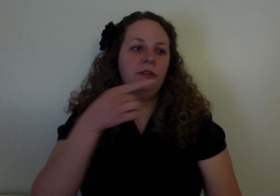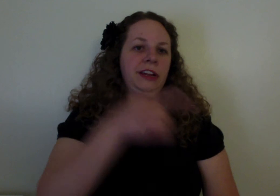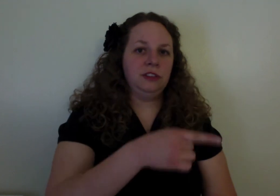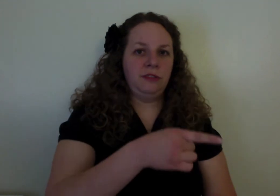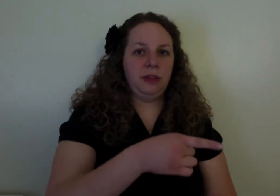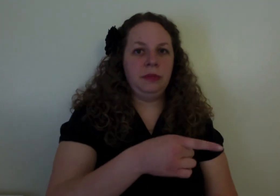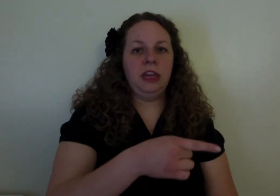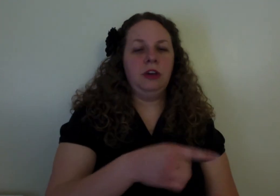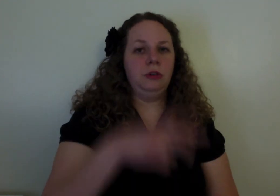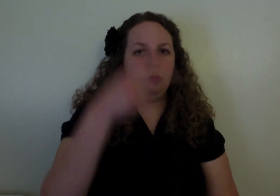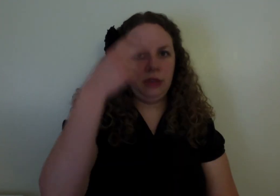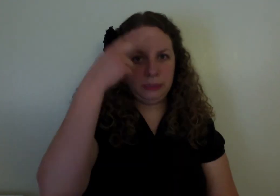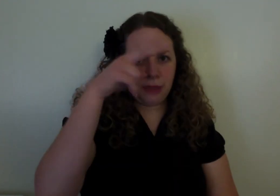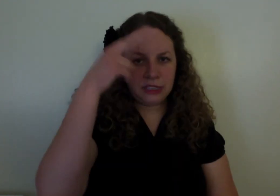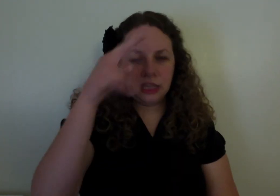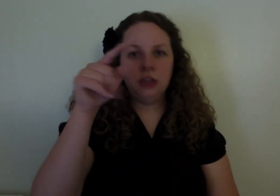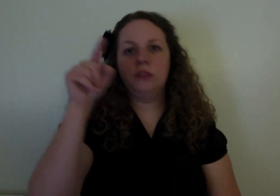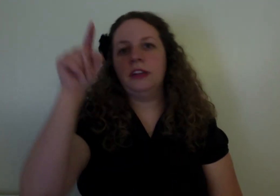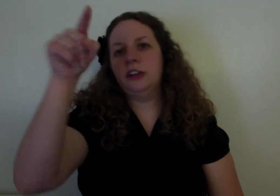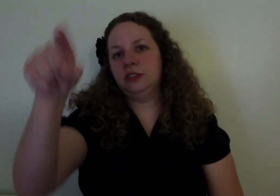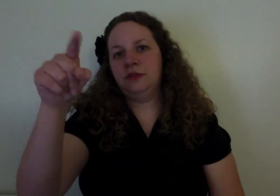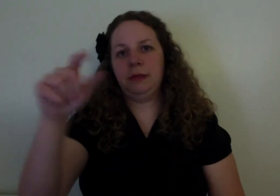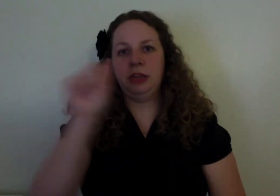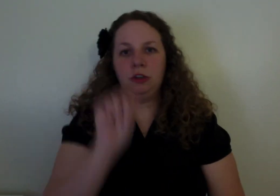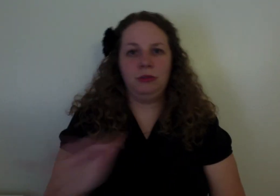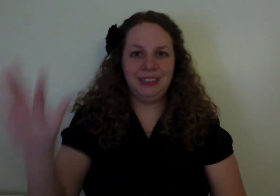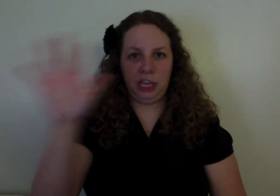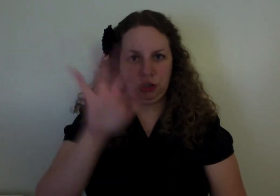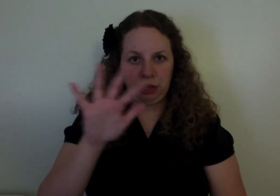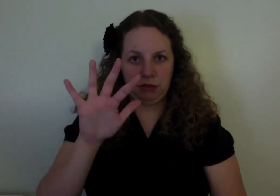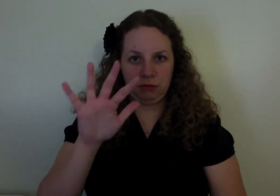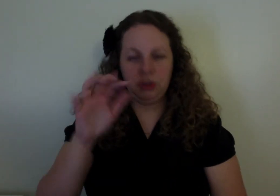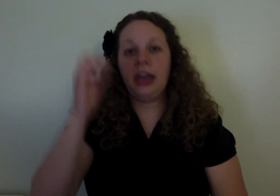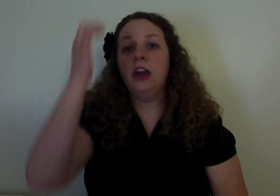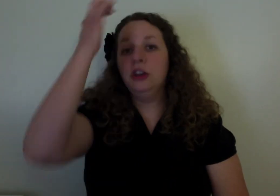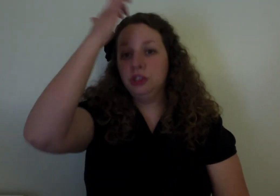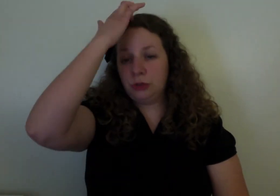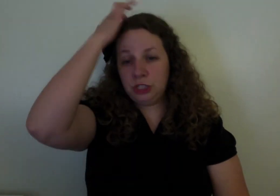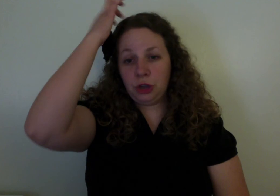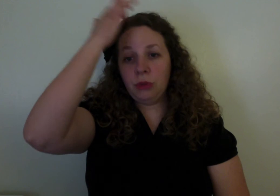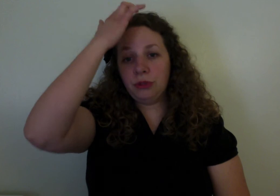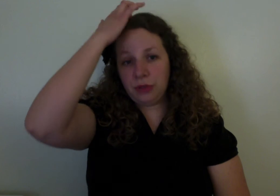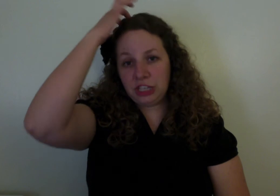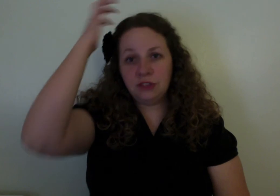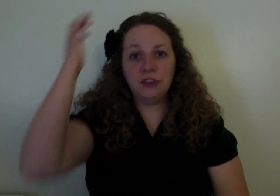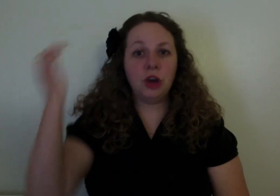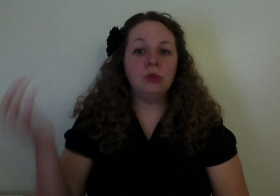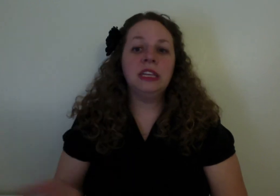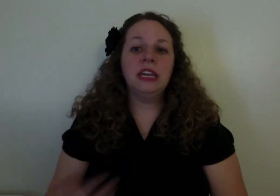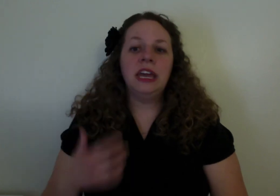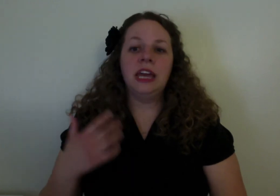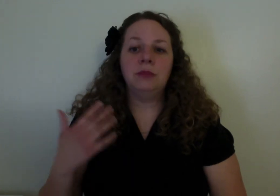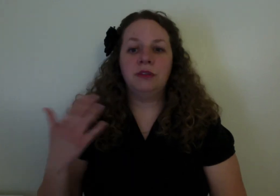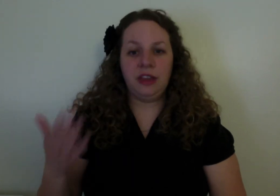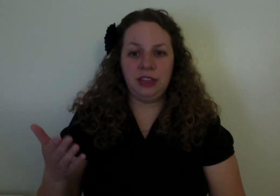is a family who is Mexican, over here is a family who is Asian. Okay, so you're going to go through each of those and provide the